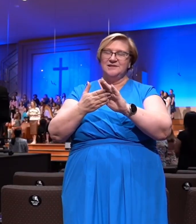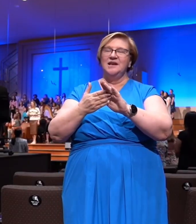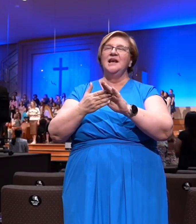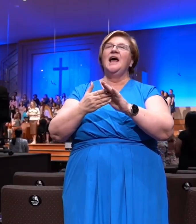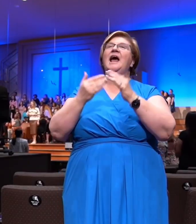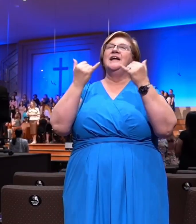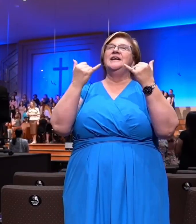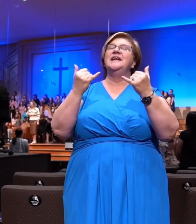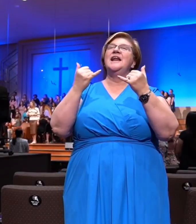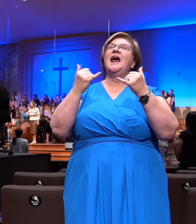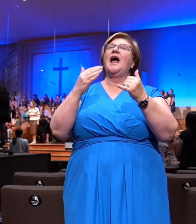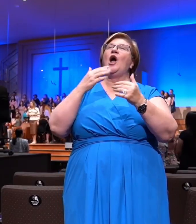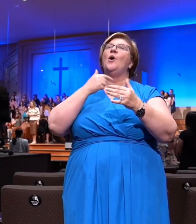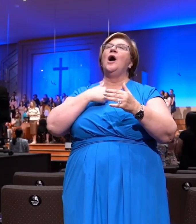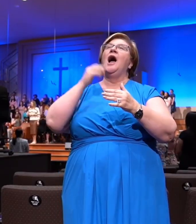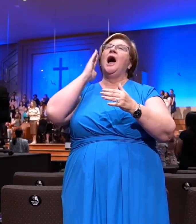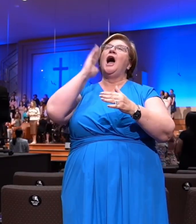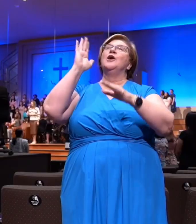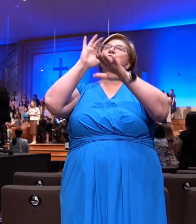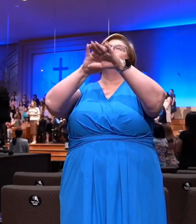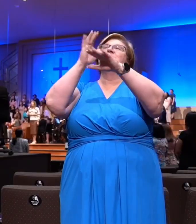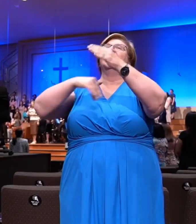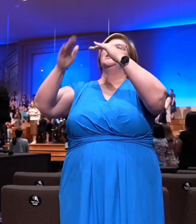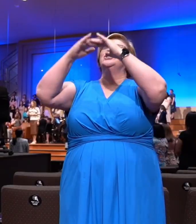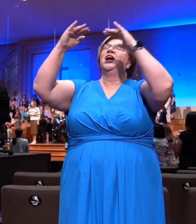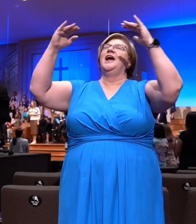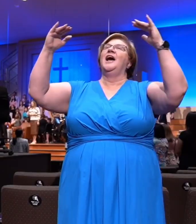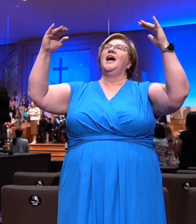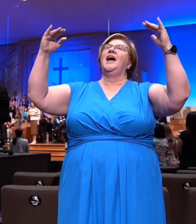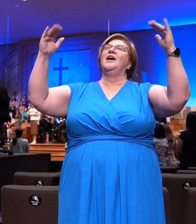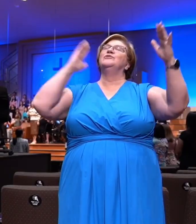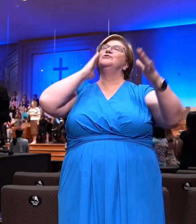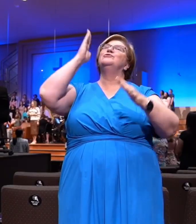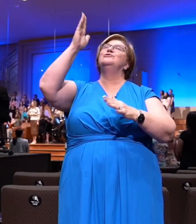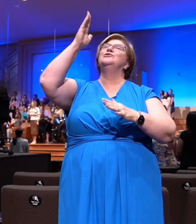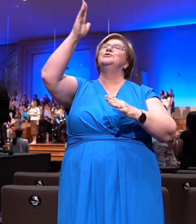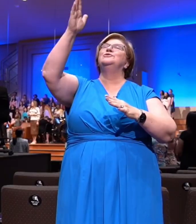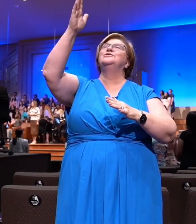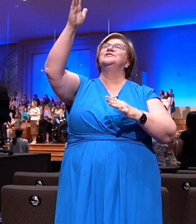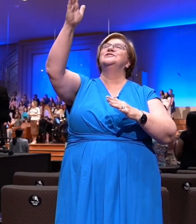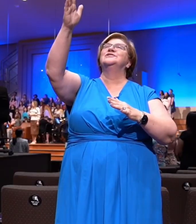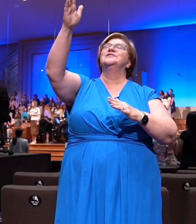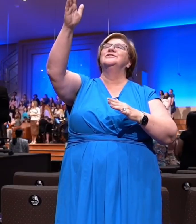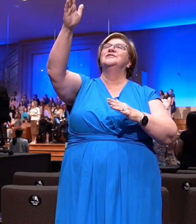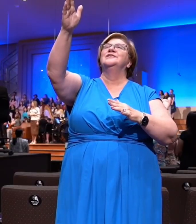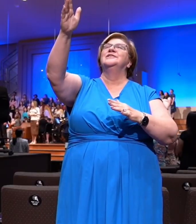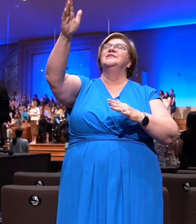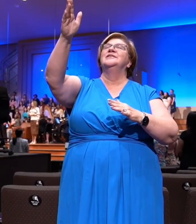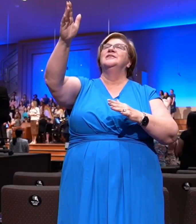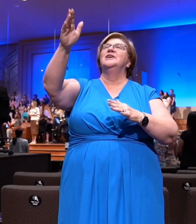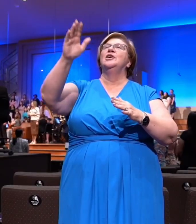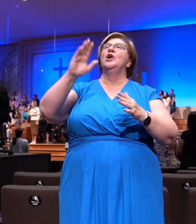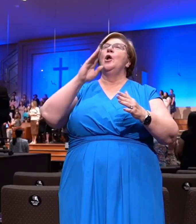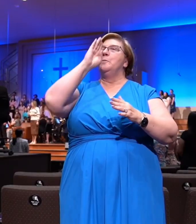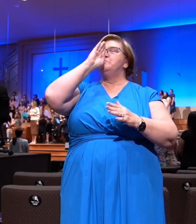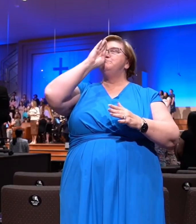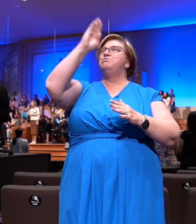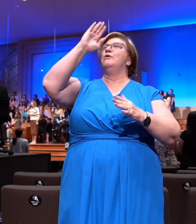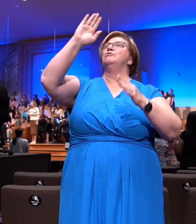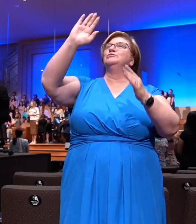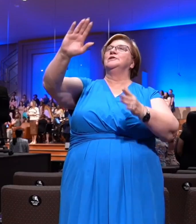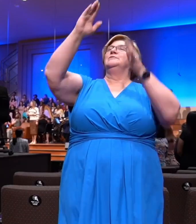welcome that I receive. Boldly I approach my